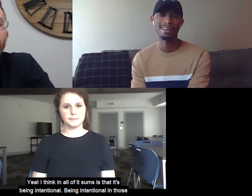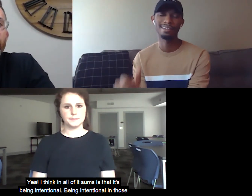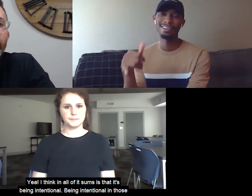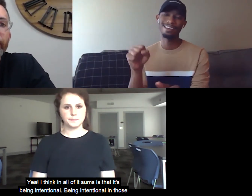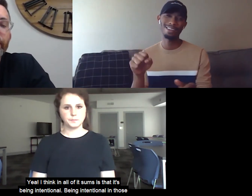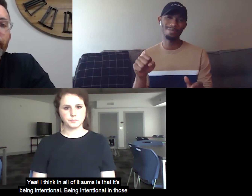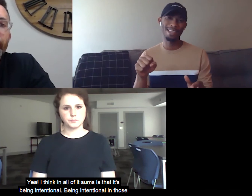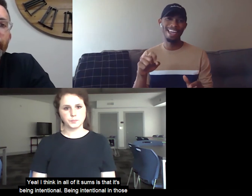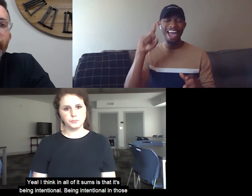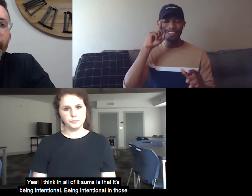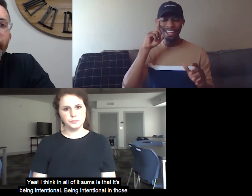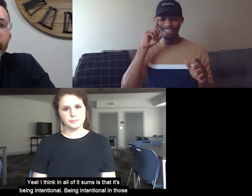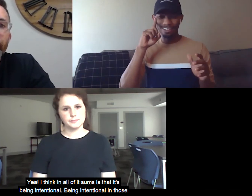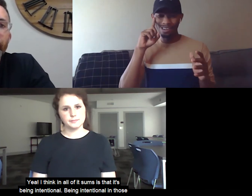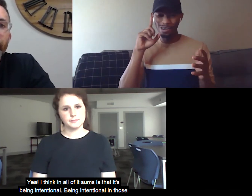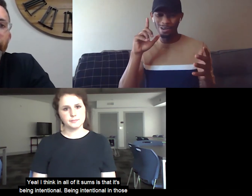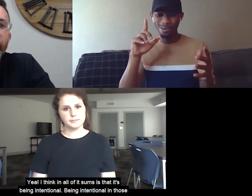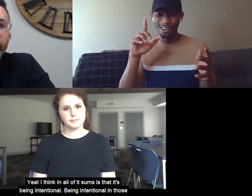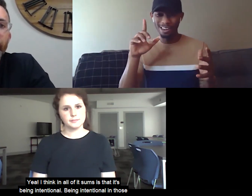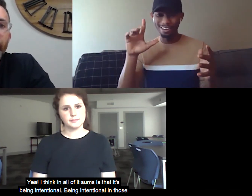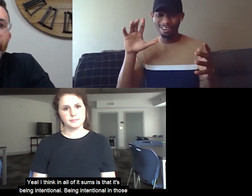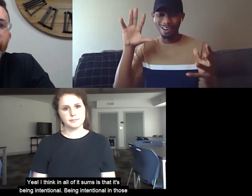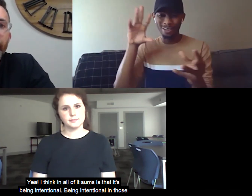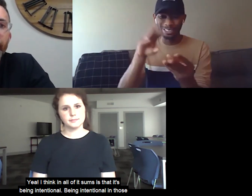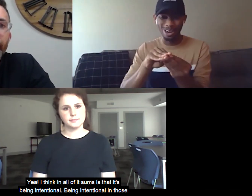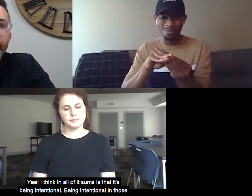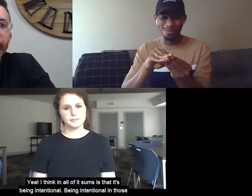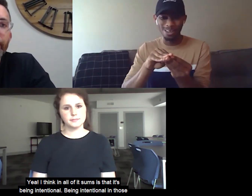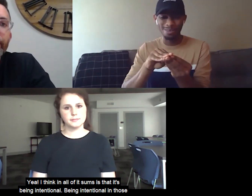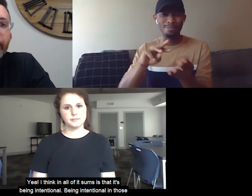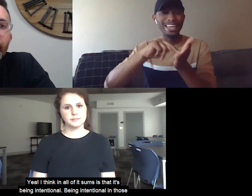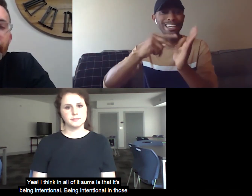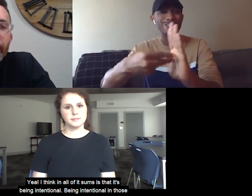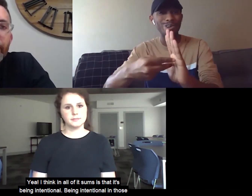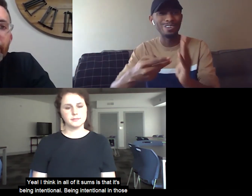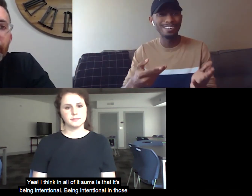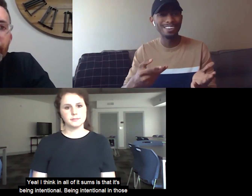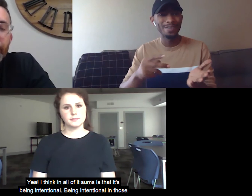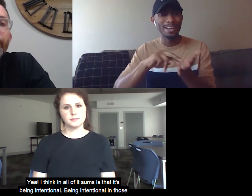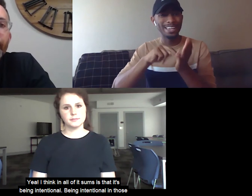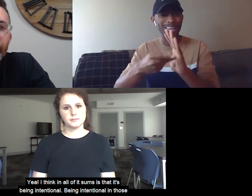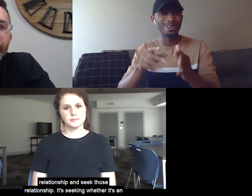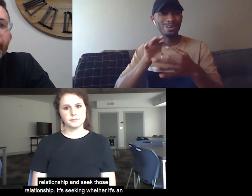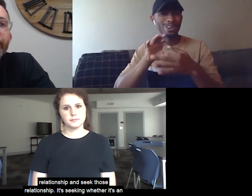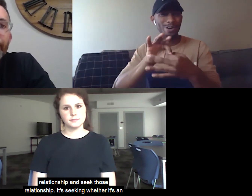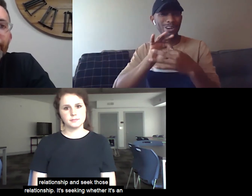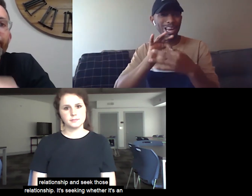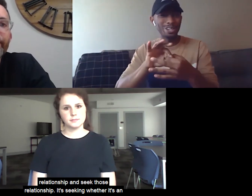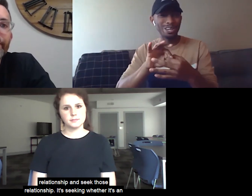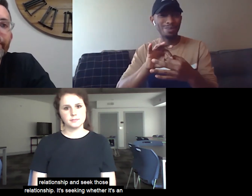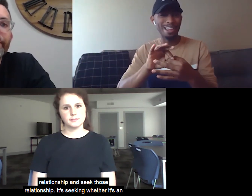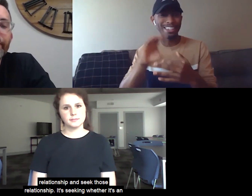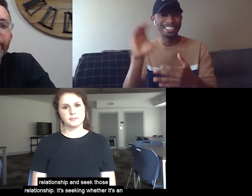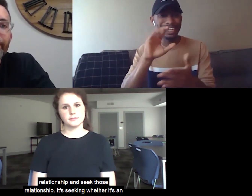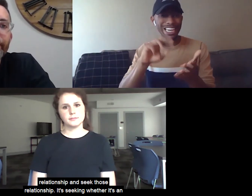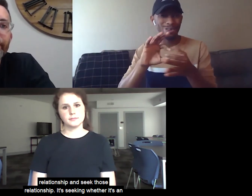Yeah, yeah. I mean, I think, in all of it, it's being intentional in those